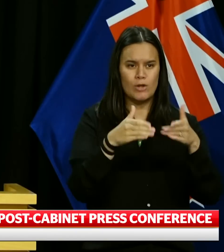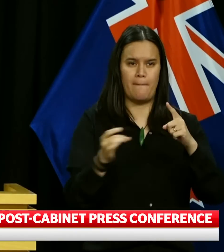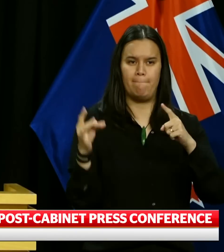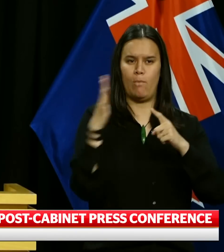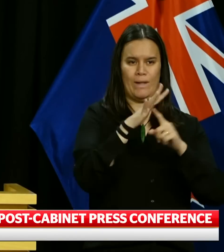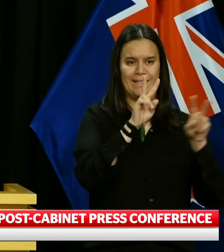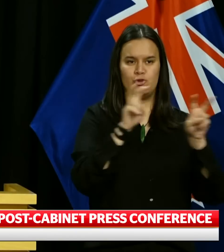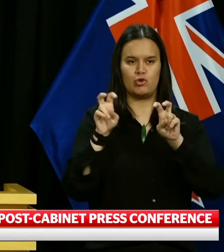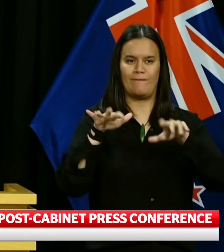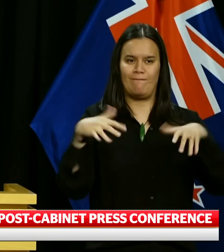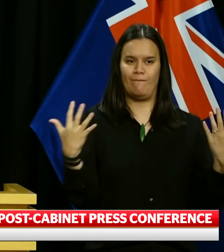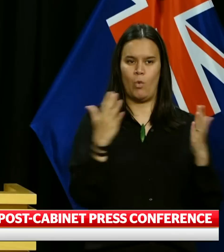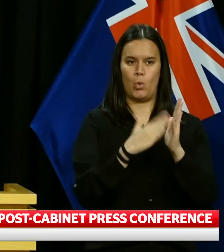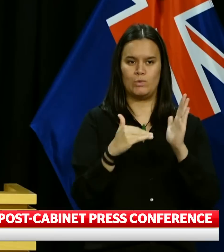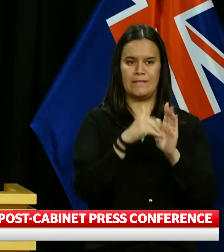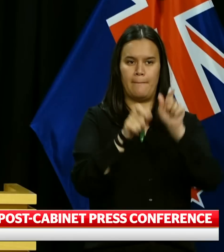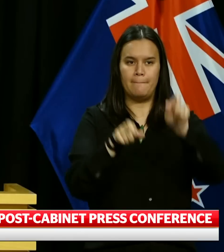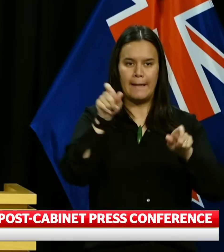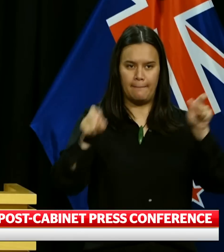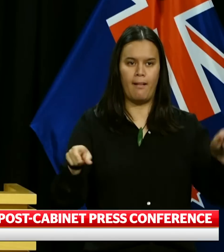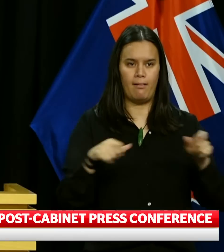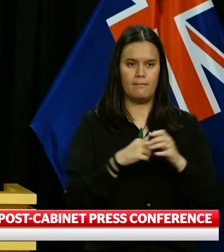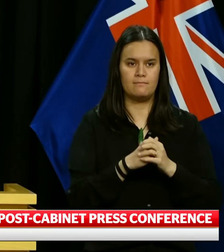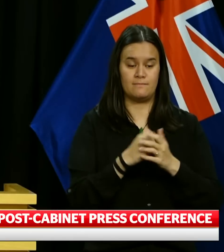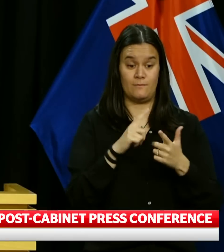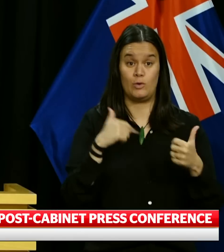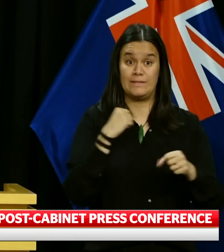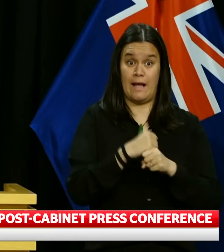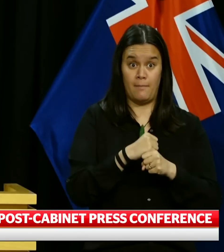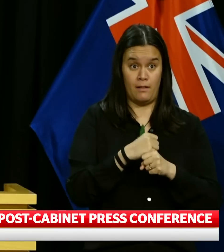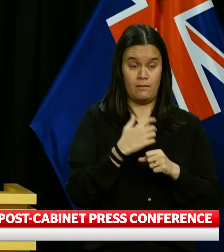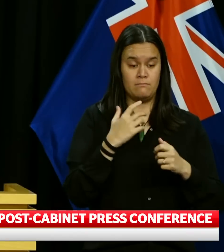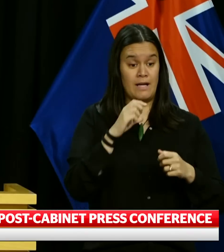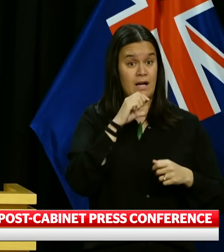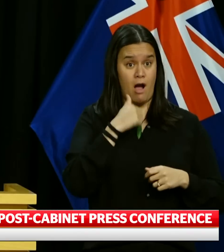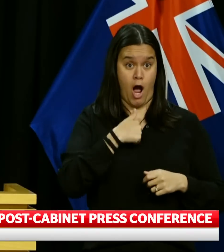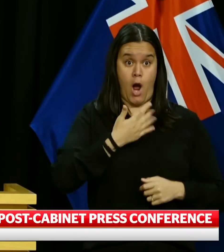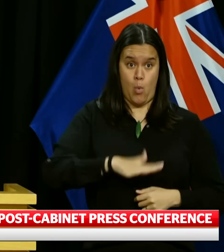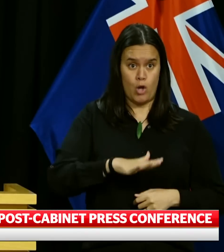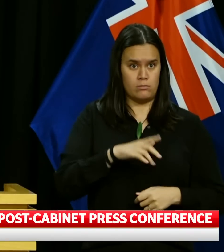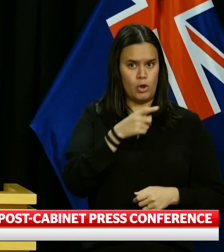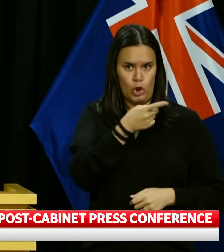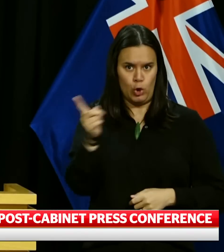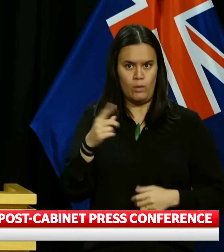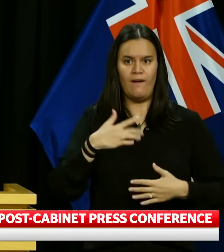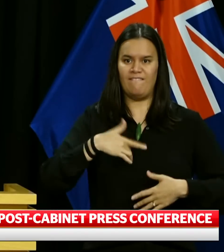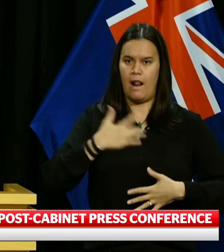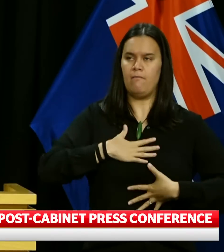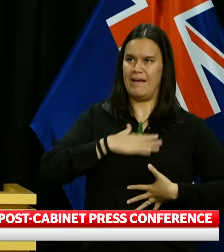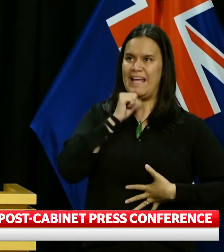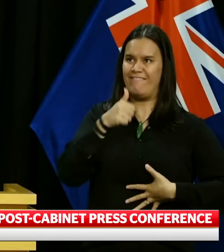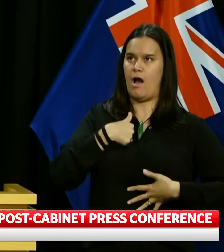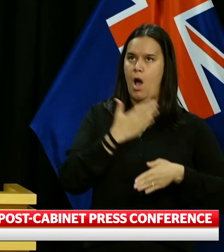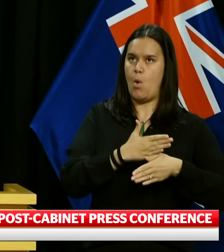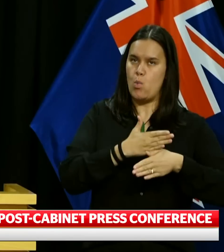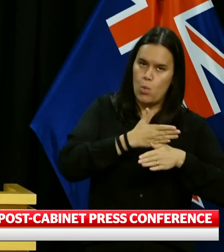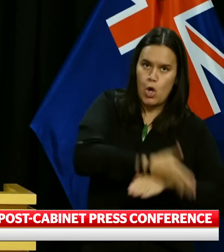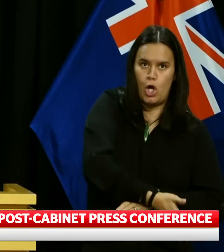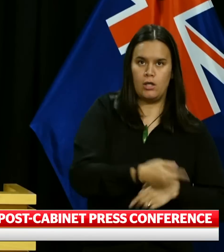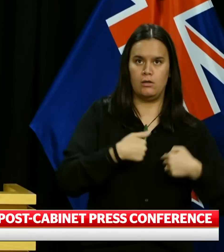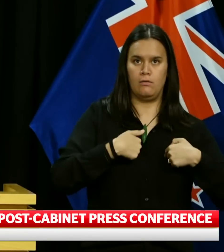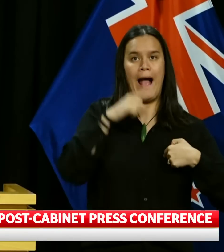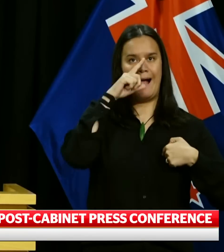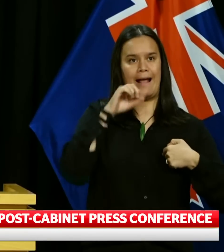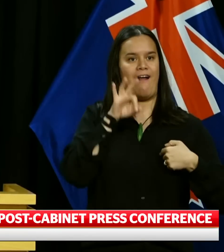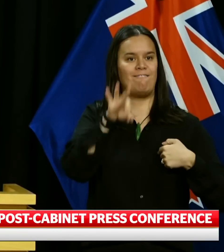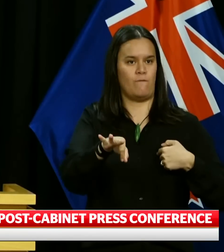Zealanders right now, and that's making sure that if you work hard, you can afford to provide for yourself and for your family.